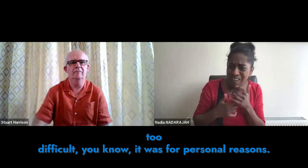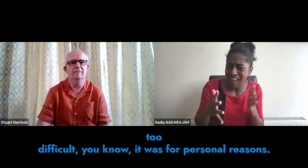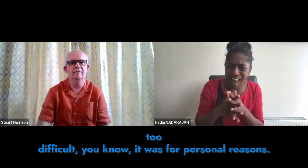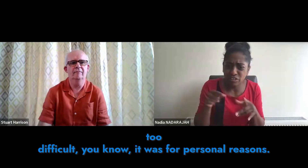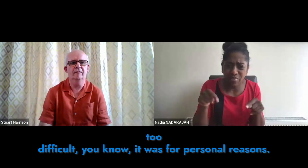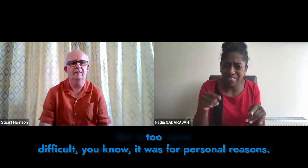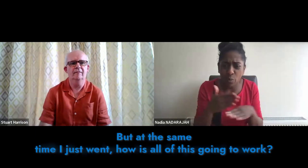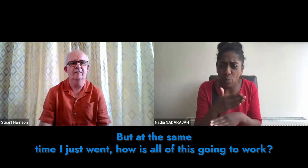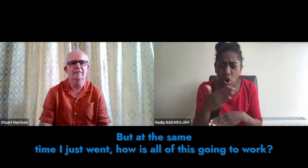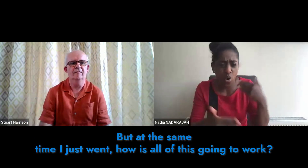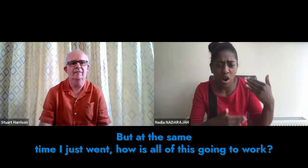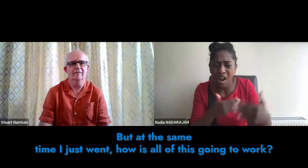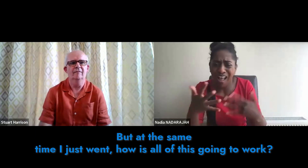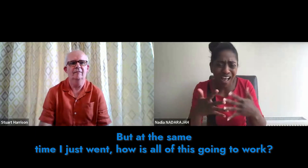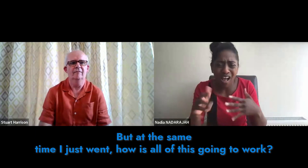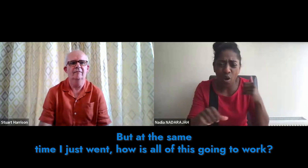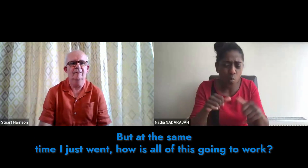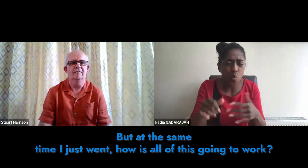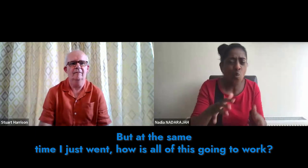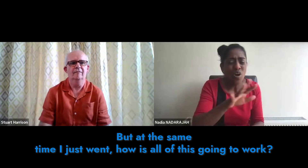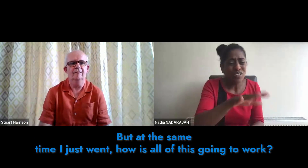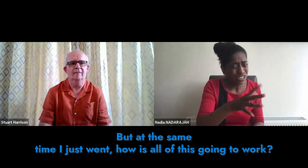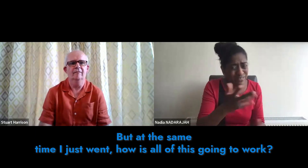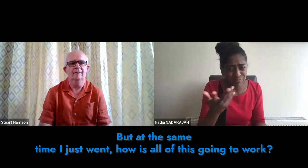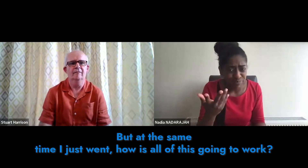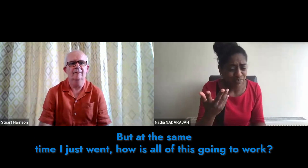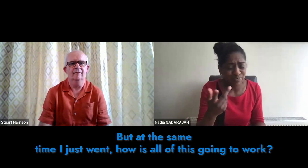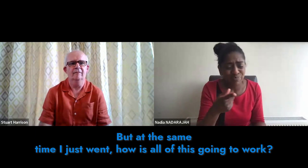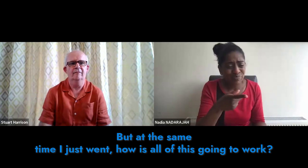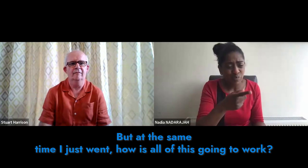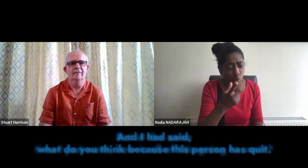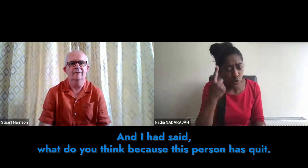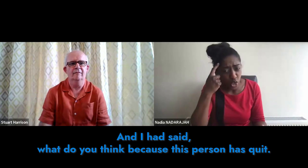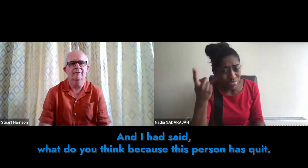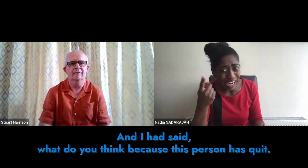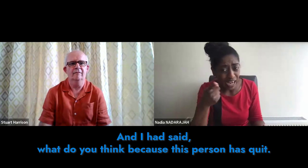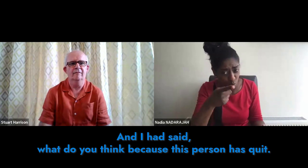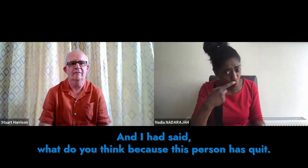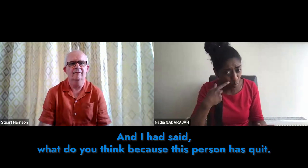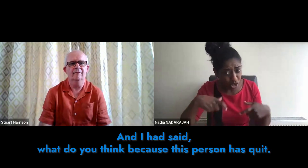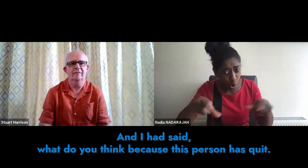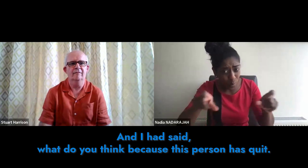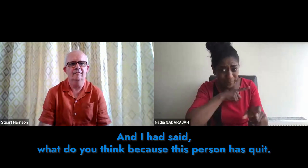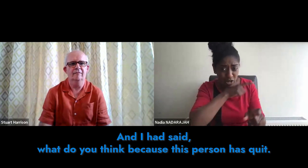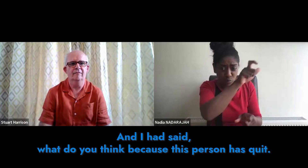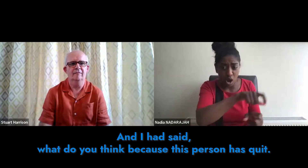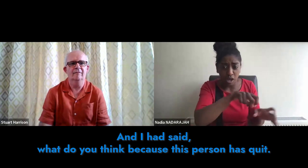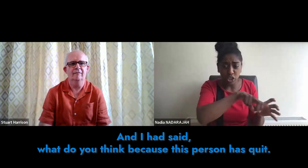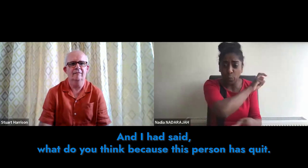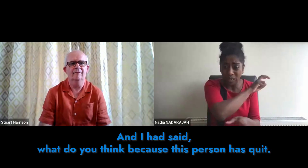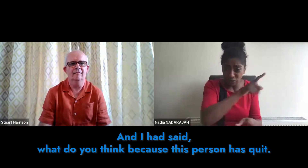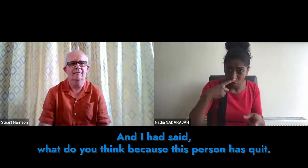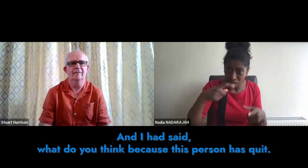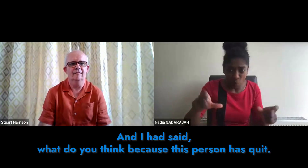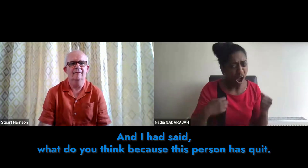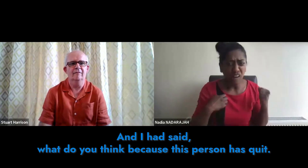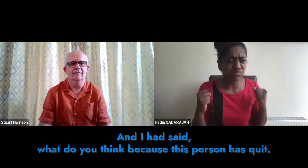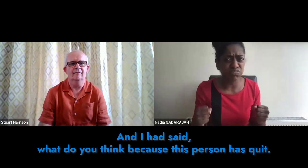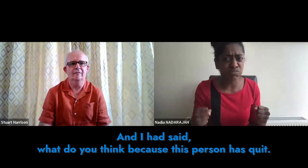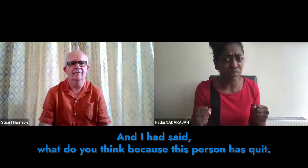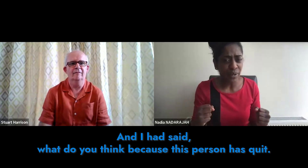for personal reasons. But at the same time, I just went, how is all of this going to work? And I had said, what do you think